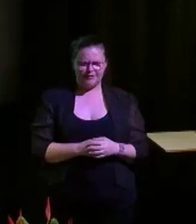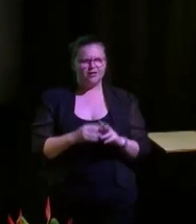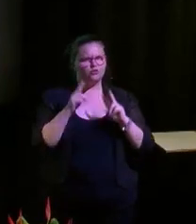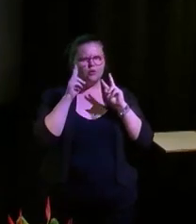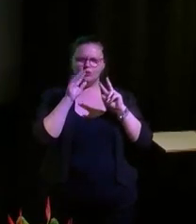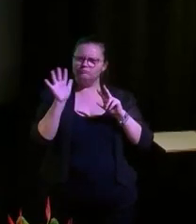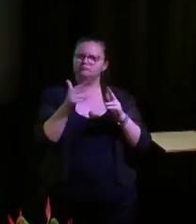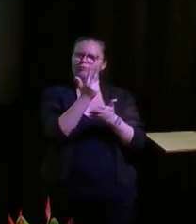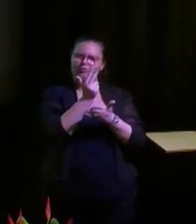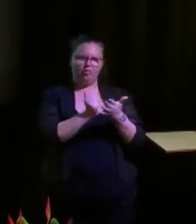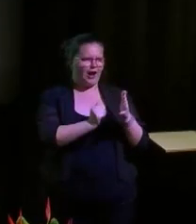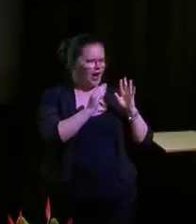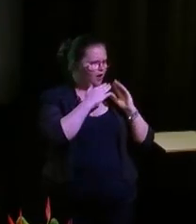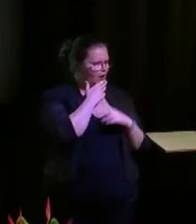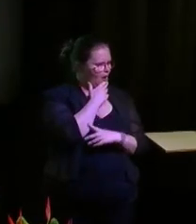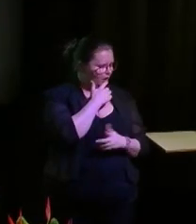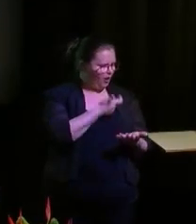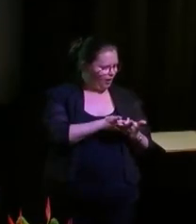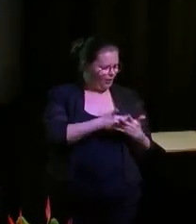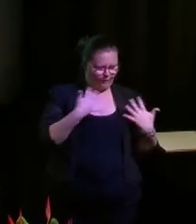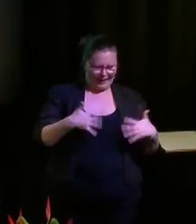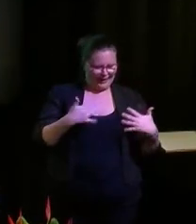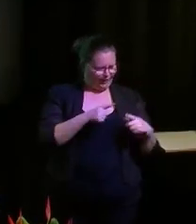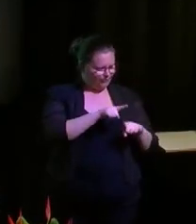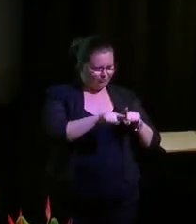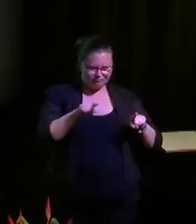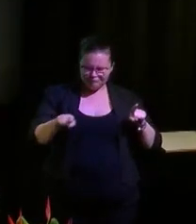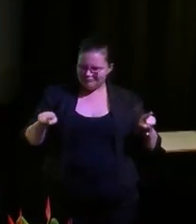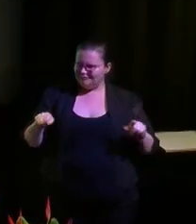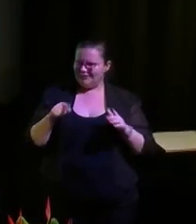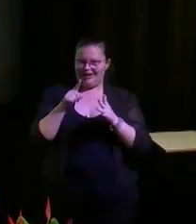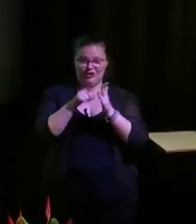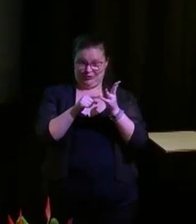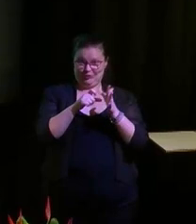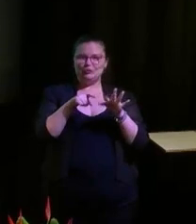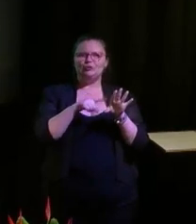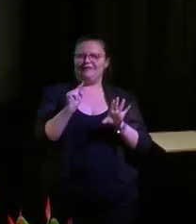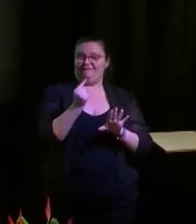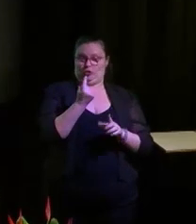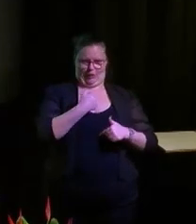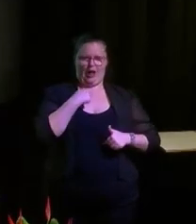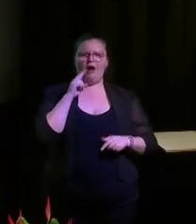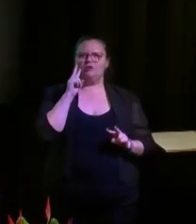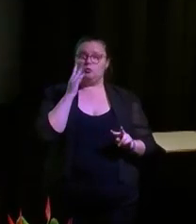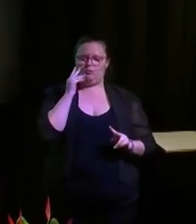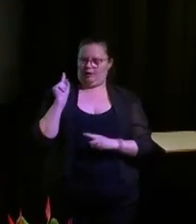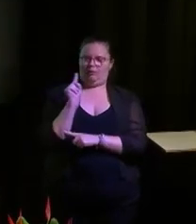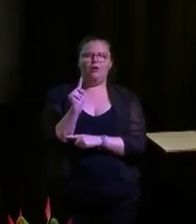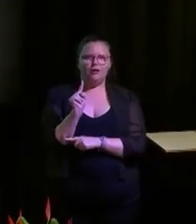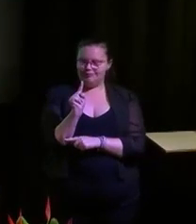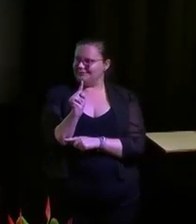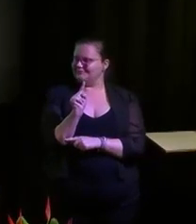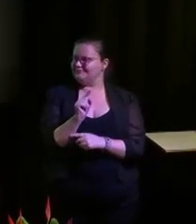and how brilliantly they were, because, you know, Judy's work, that was the first one I saw when I walked into the room, and I went